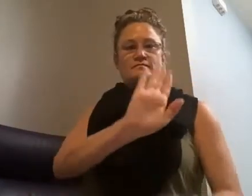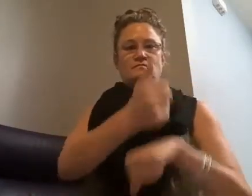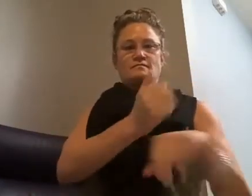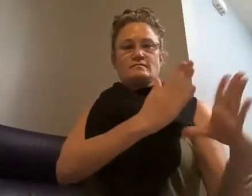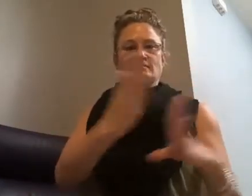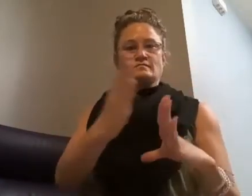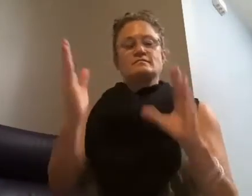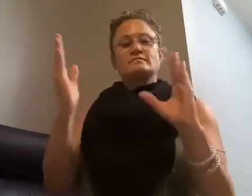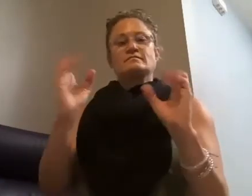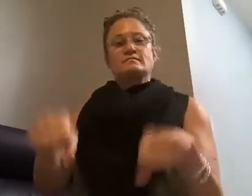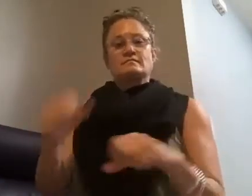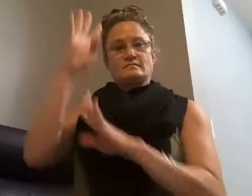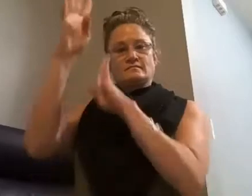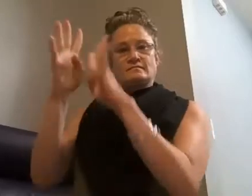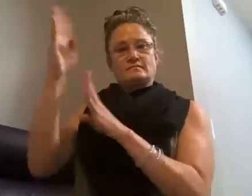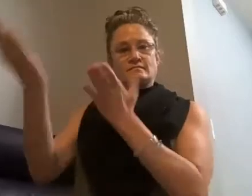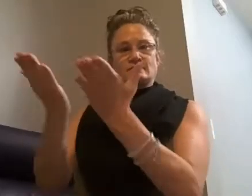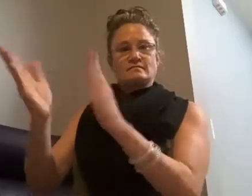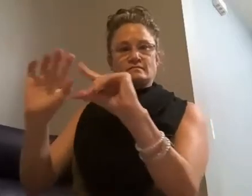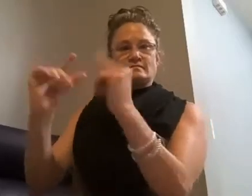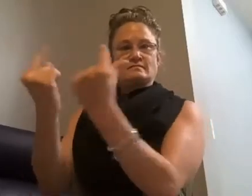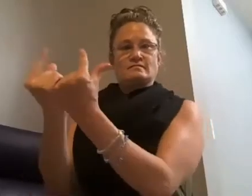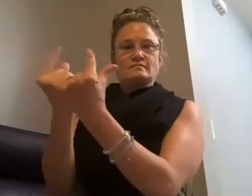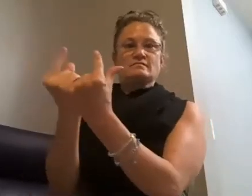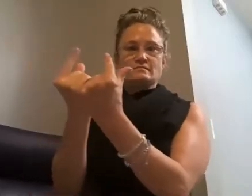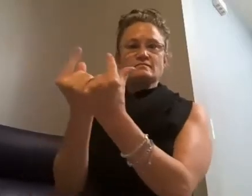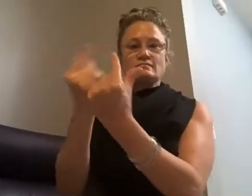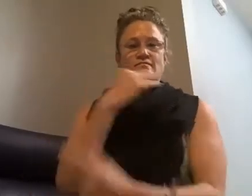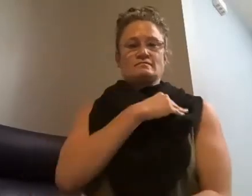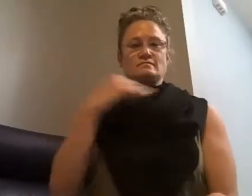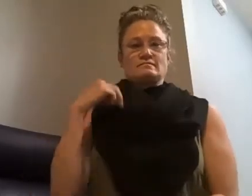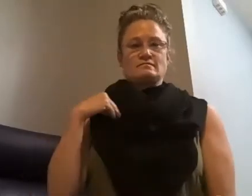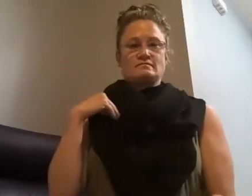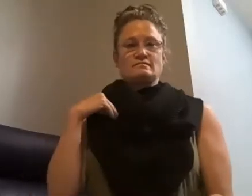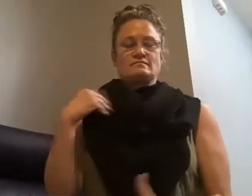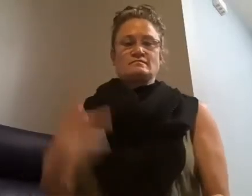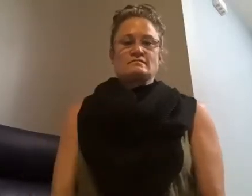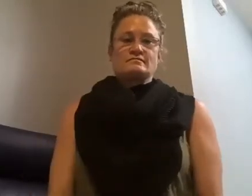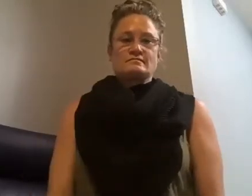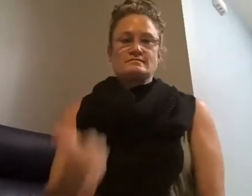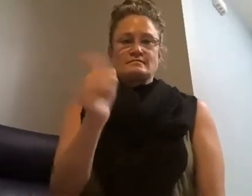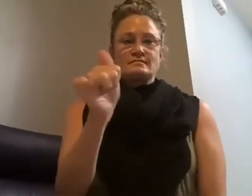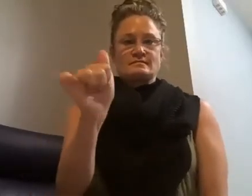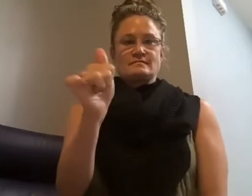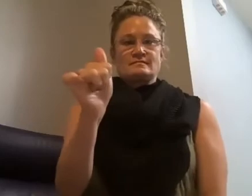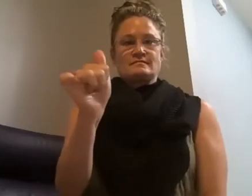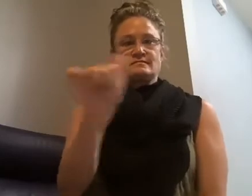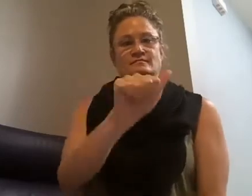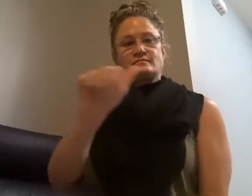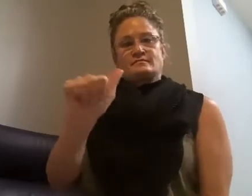create service boards or committees directly responsible to those they serve. 10, Alcoholics Anonymous has no opinion on